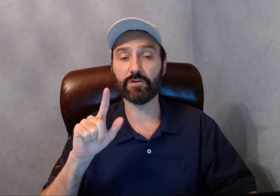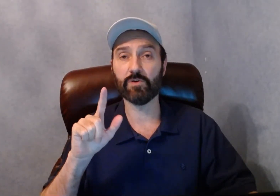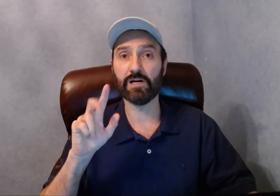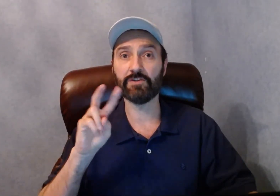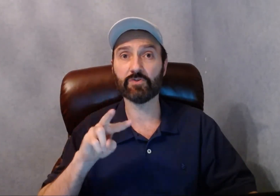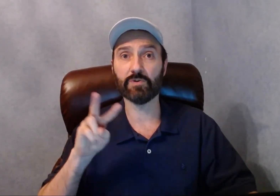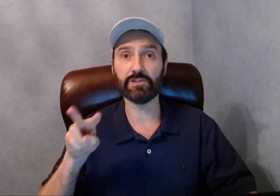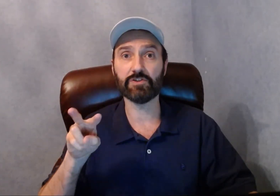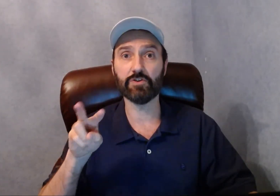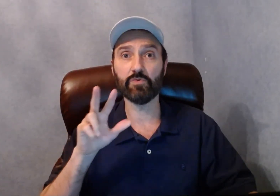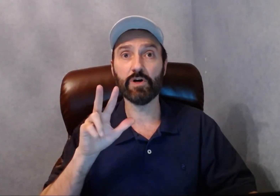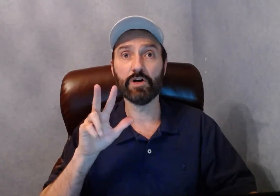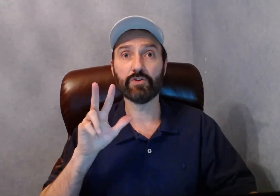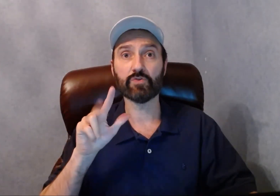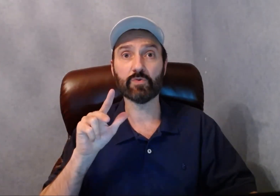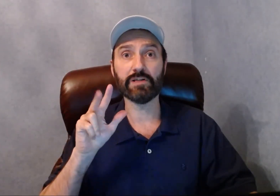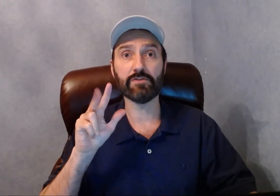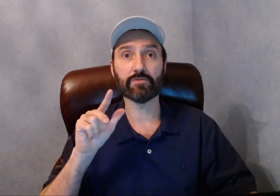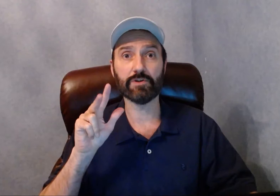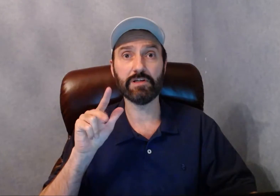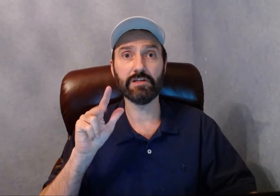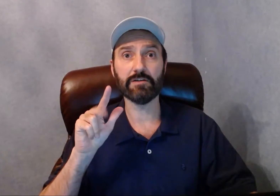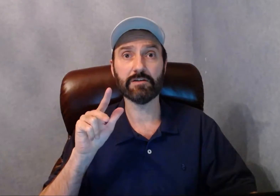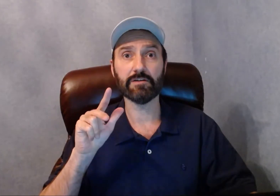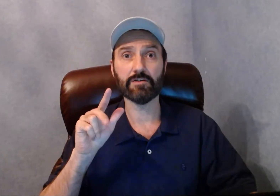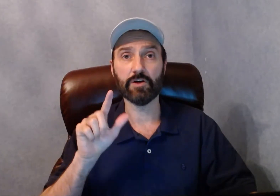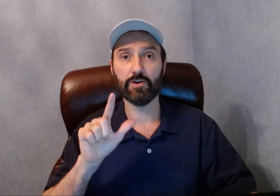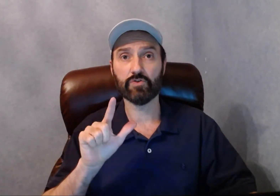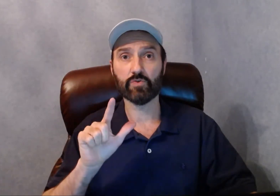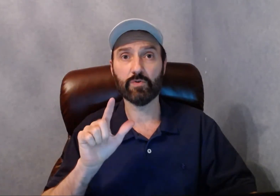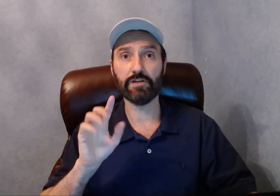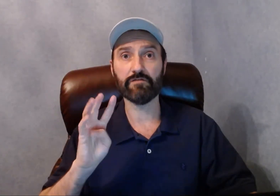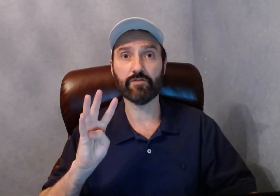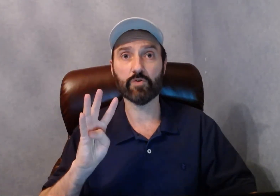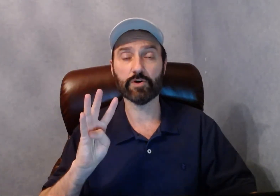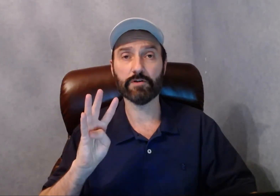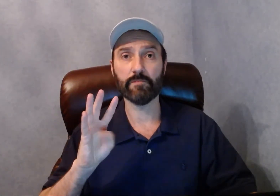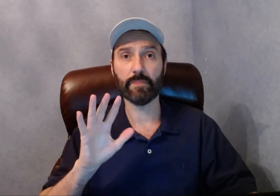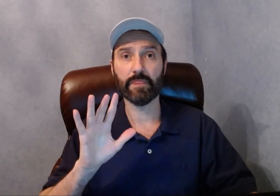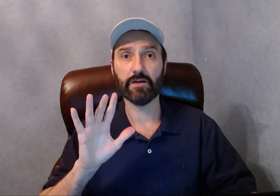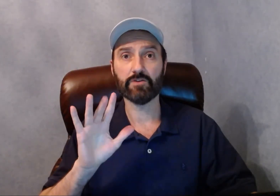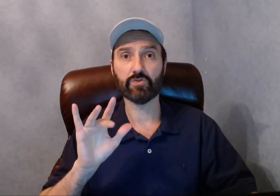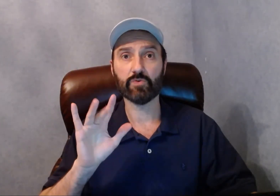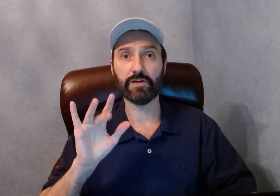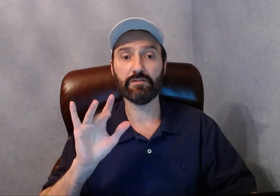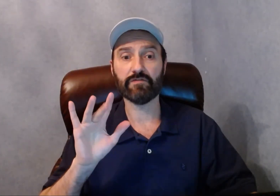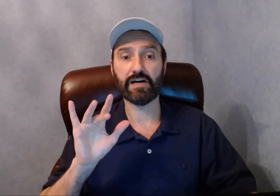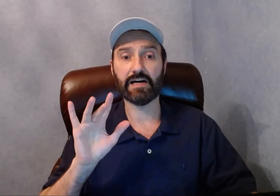21, 22, 23, 24, 25,